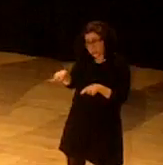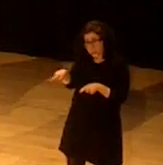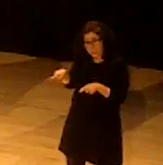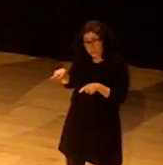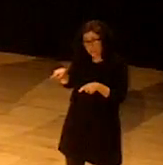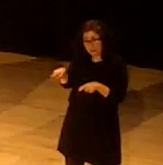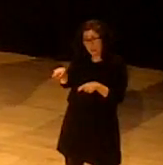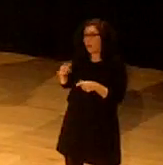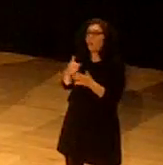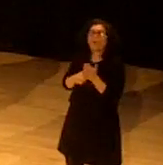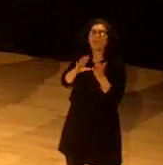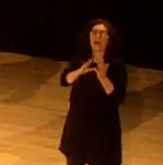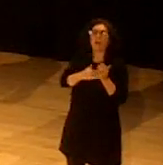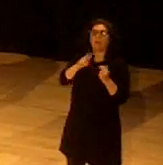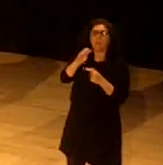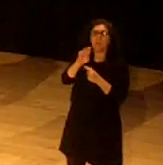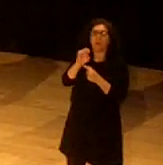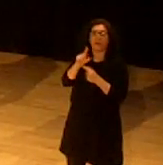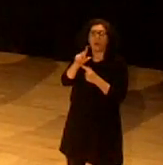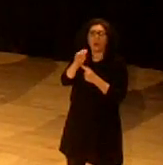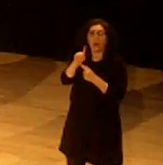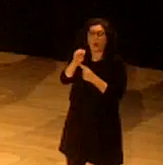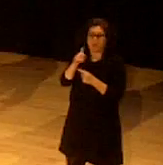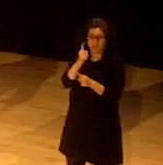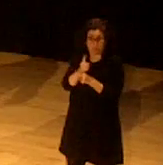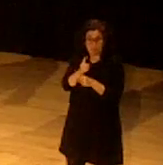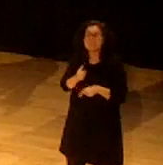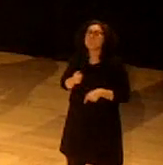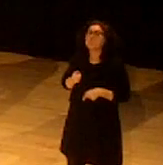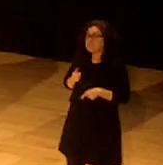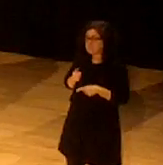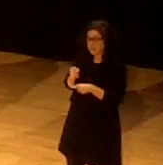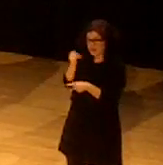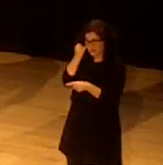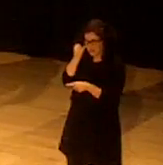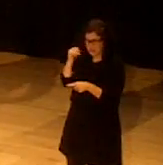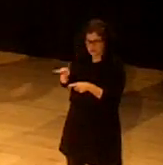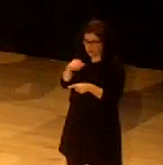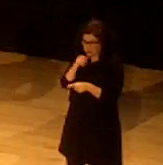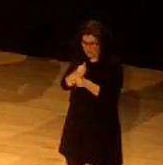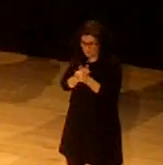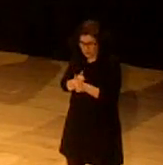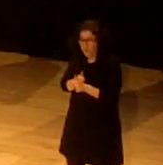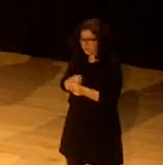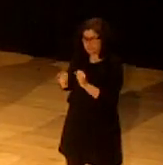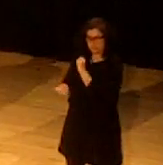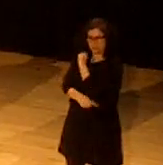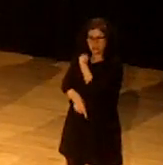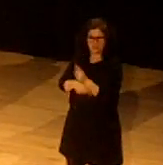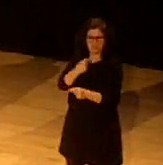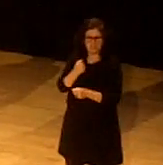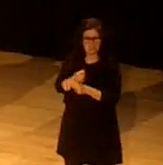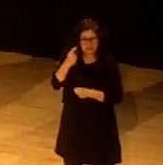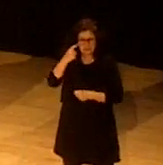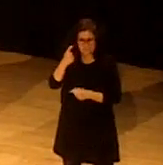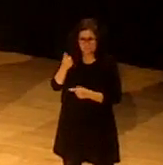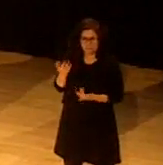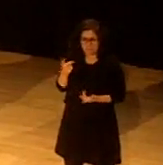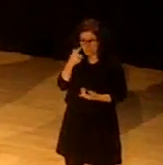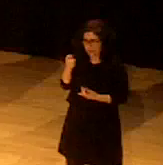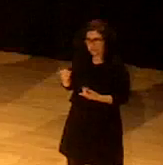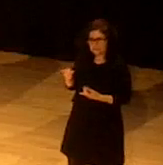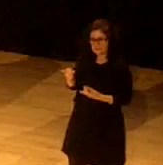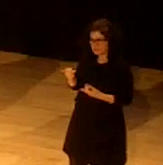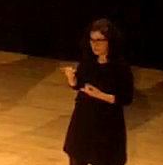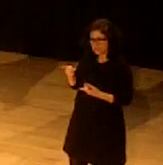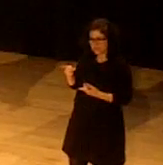appropriately because they are told the moral code that has been set in place has not been adhered to. When the child adheres to it, they are celebrated